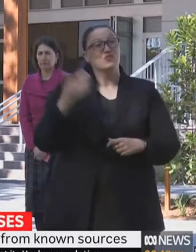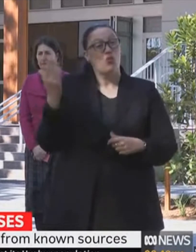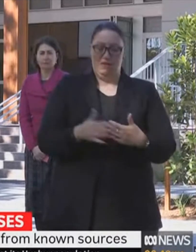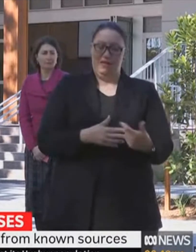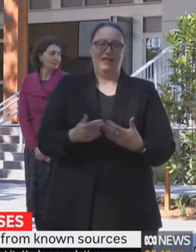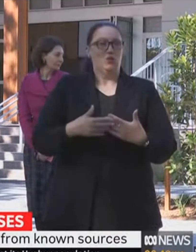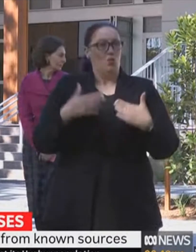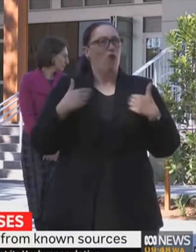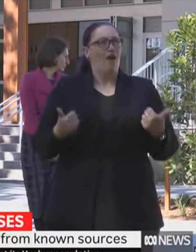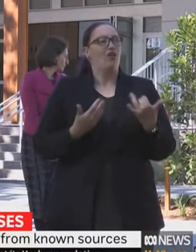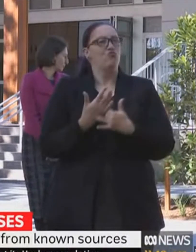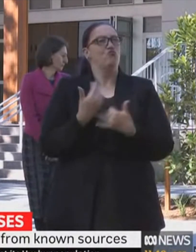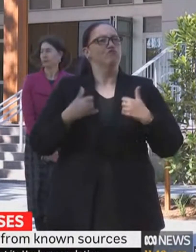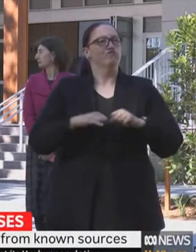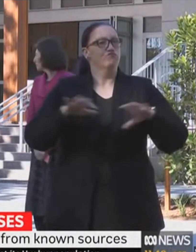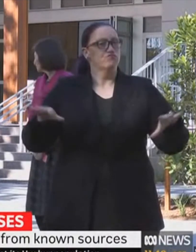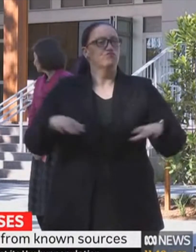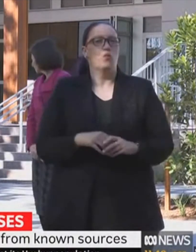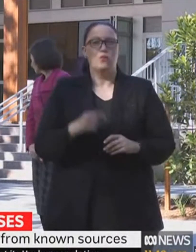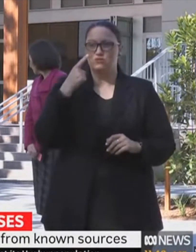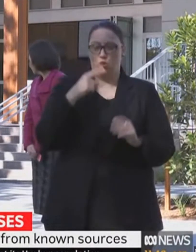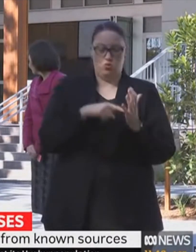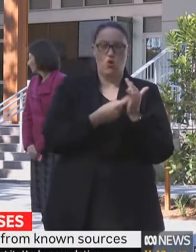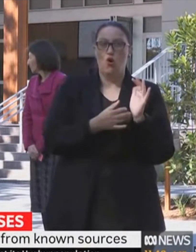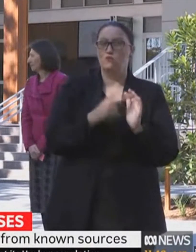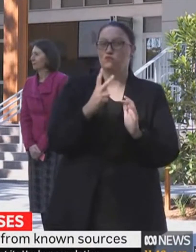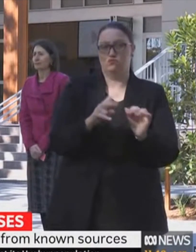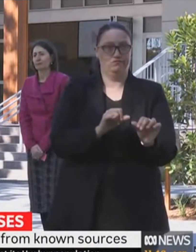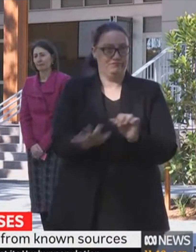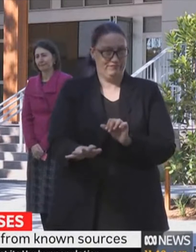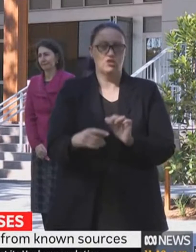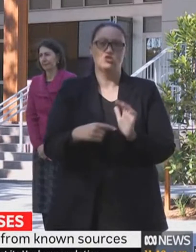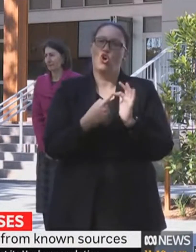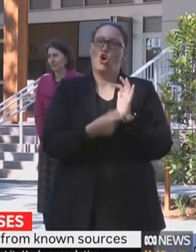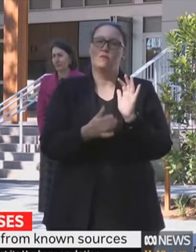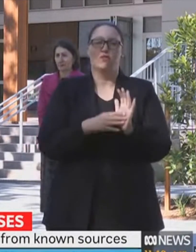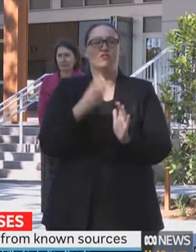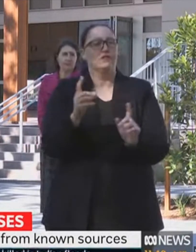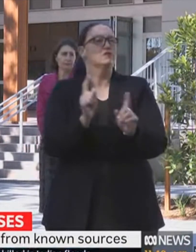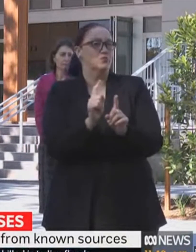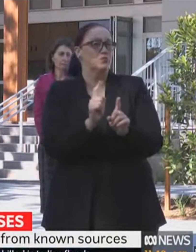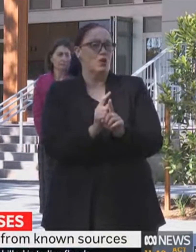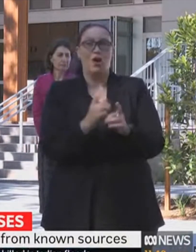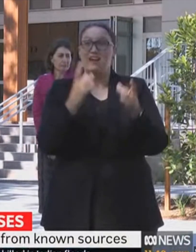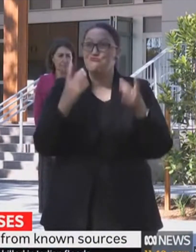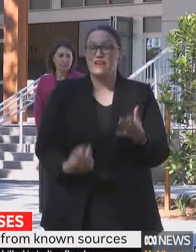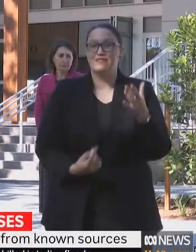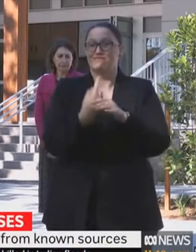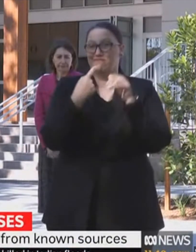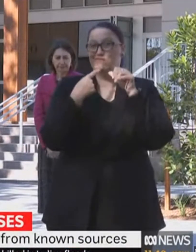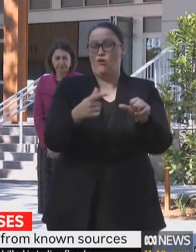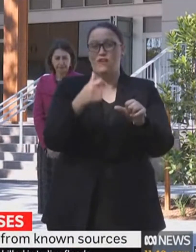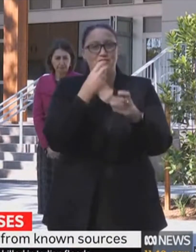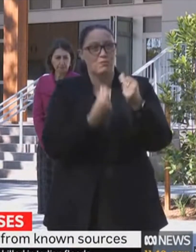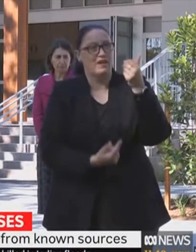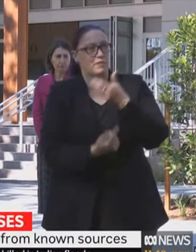manage throughout this pandemic. We saw that in action in Term 2. I know that that will be the case in Term 3. We are ready to respond, and I just want to thank